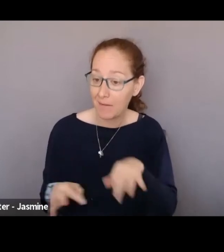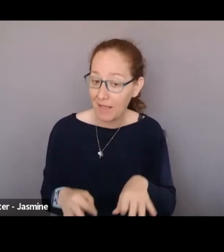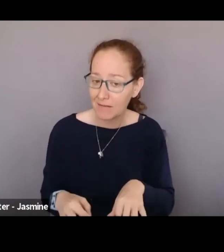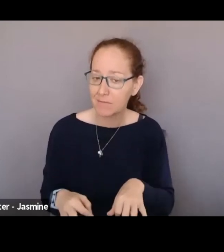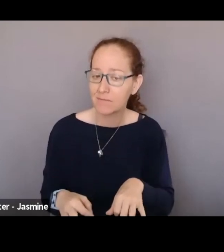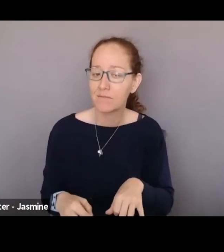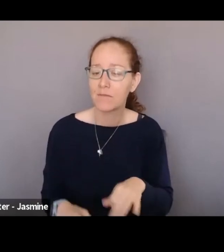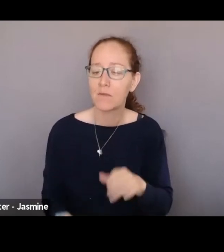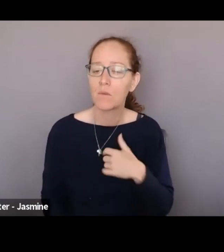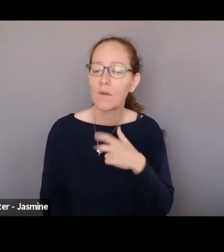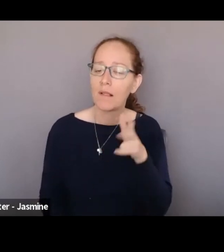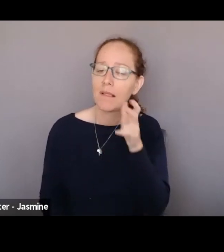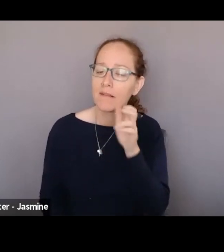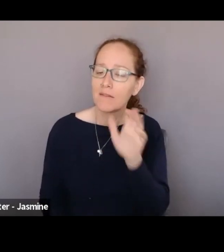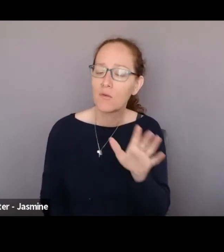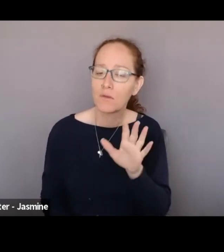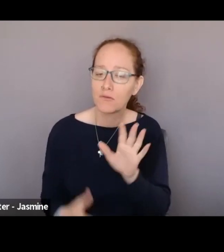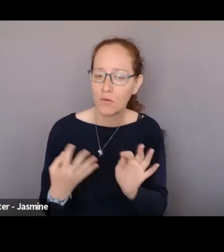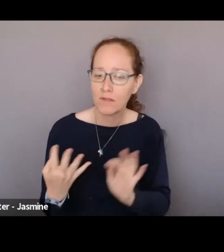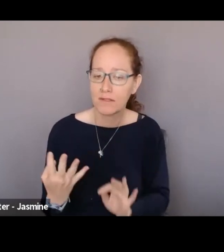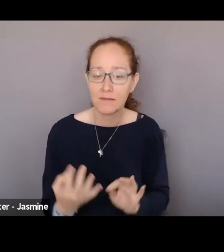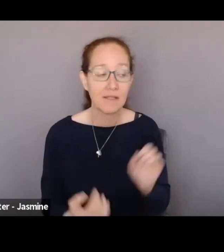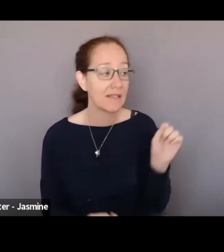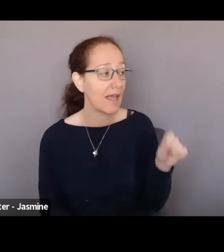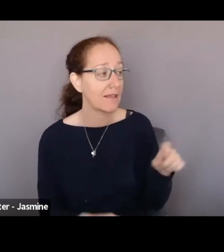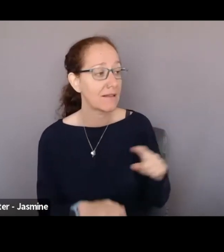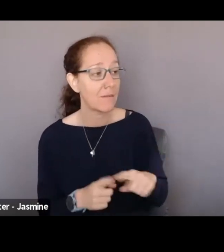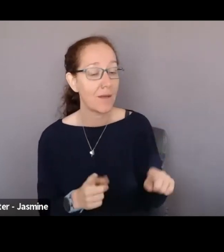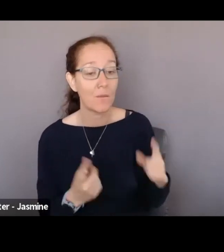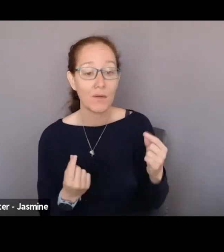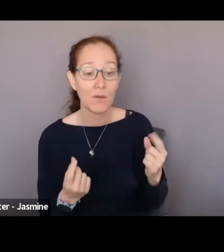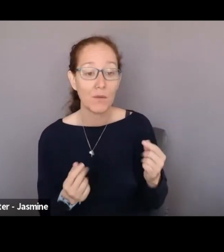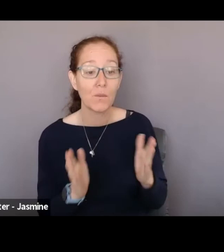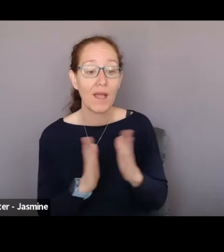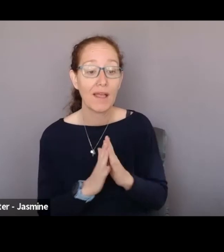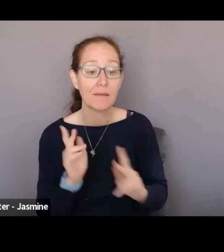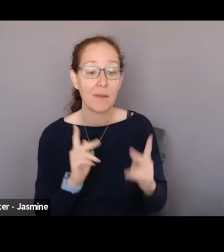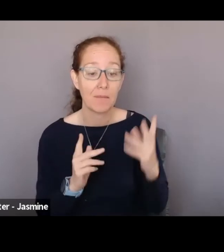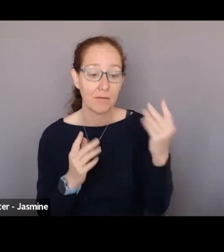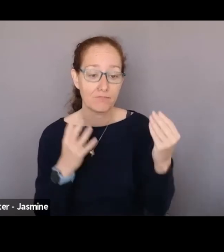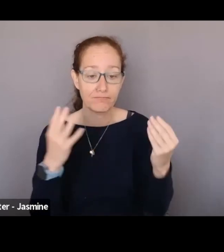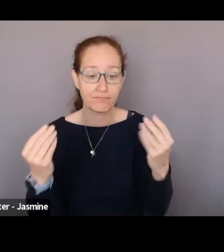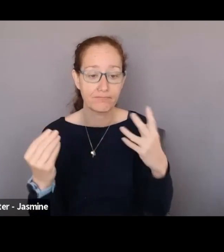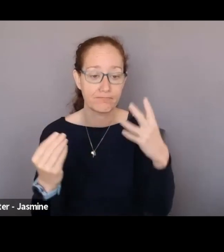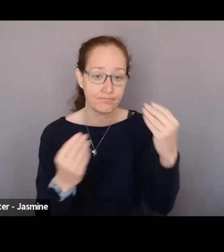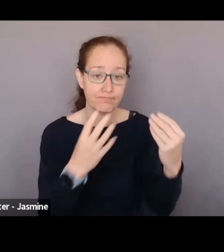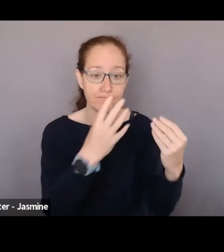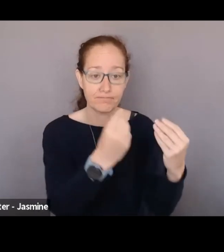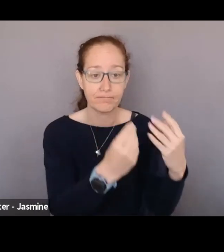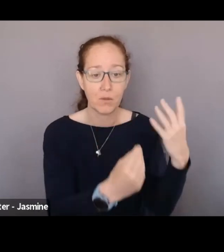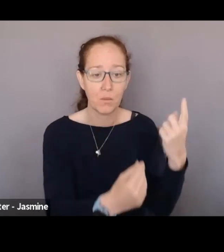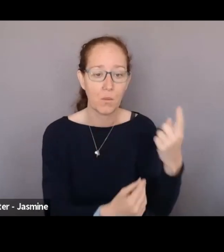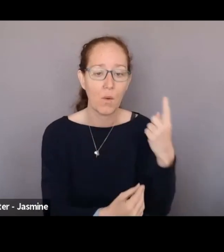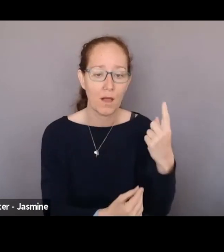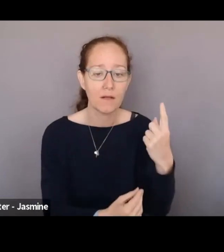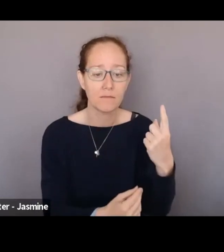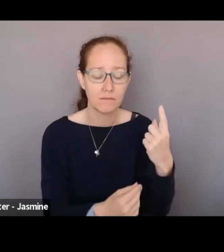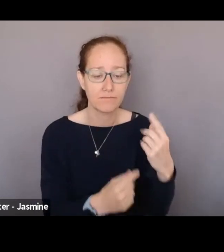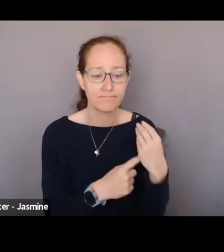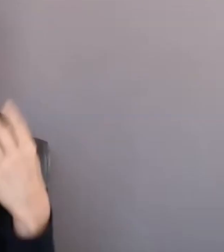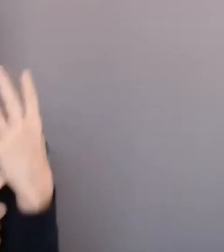that this group made? Yes, the only thing we ask is for people to have their cameras off. We're going to ask Lisa to just keep hers on. Got it.